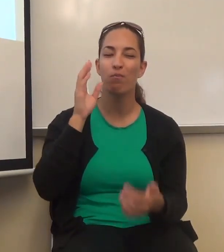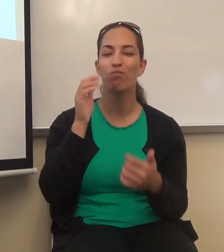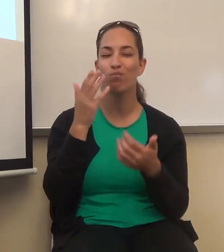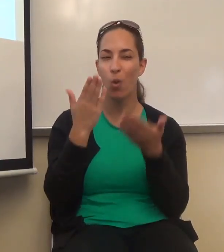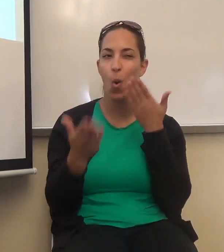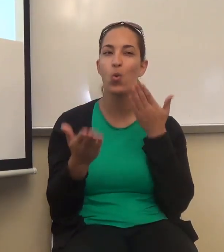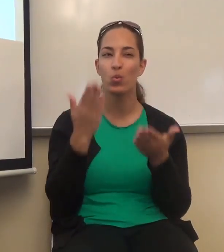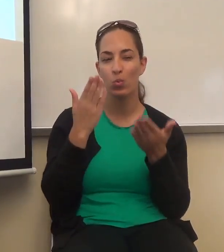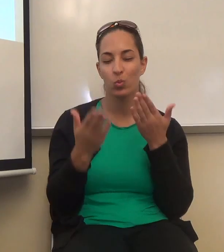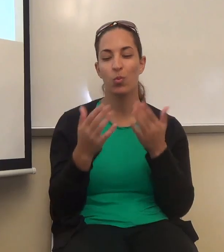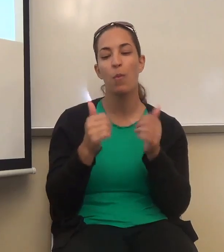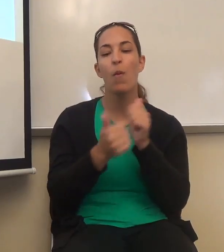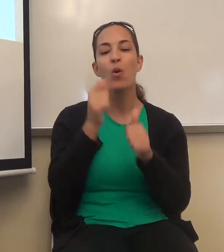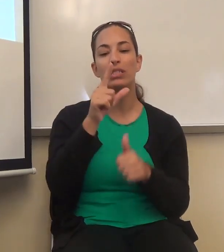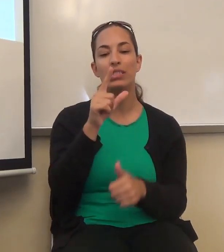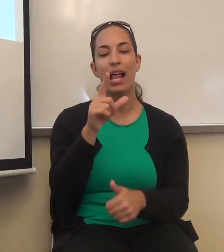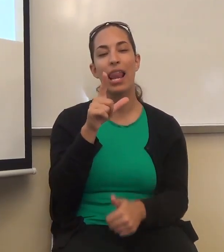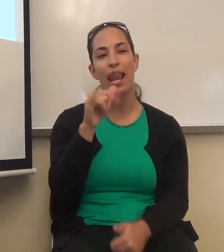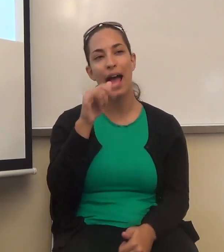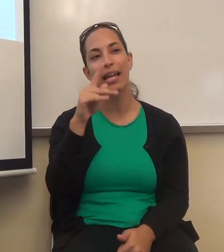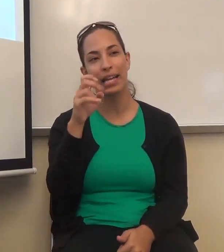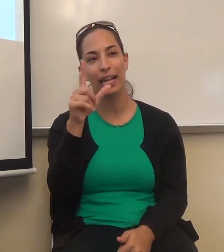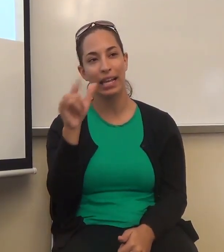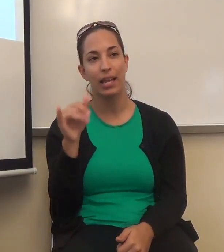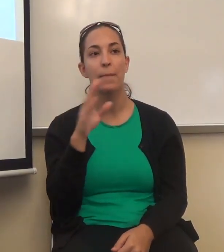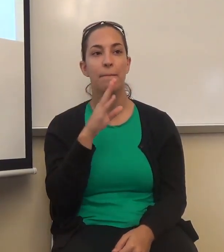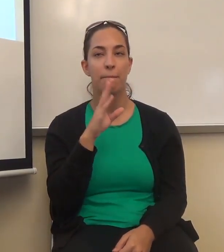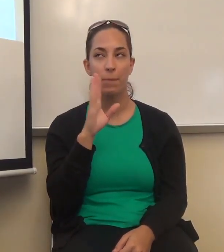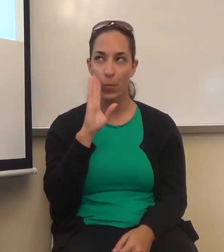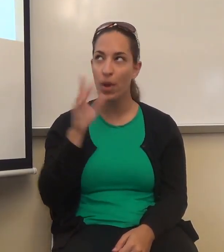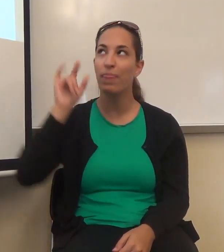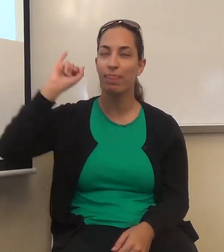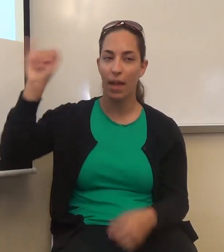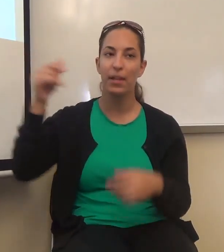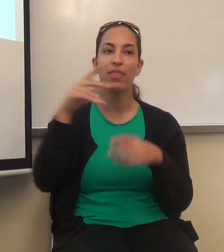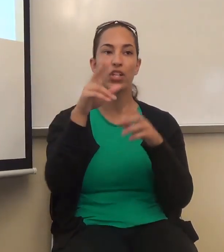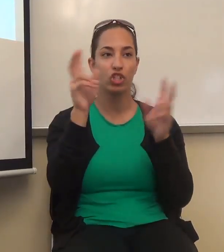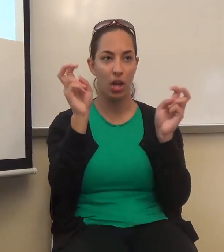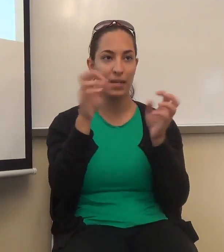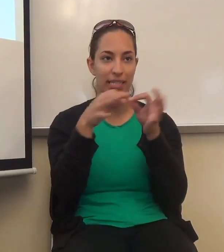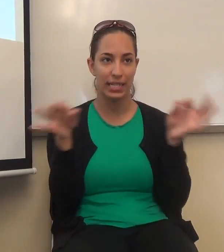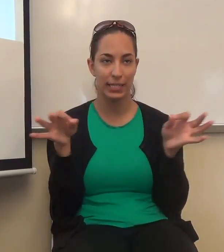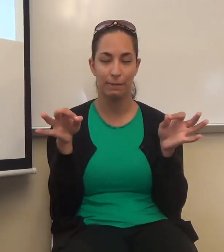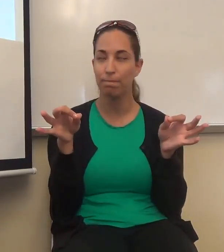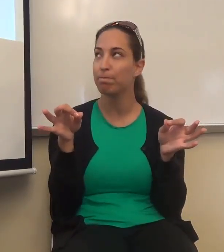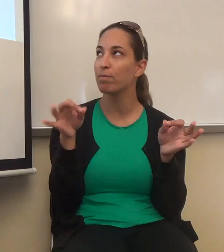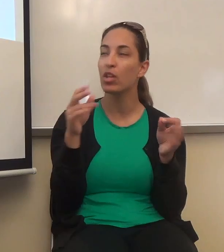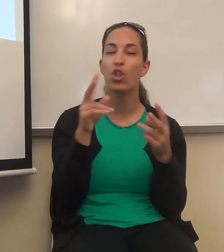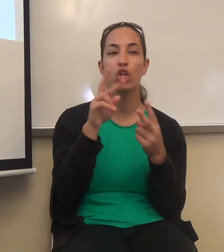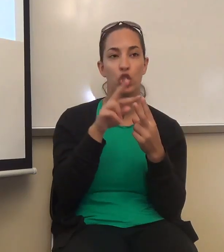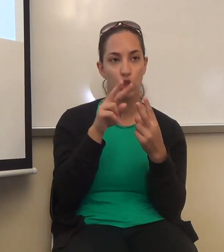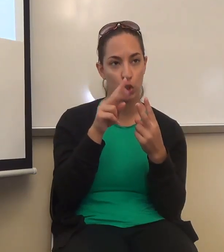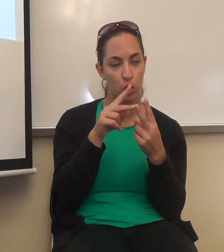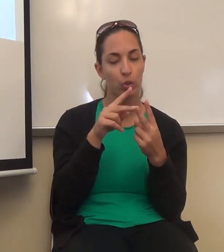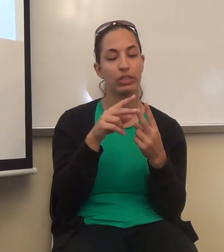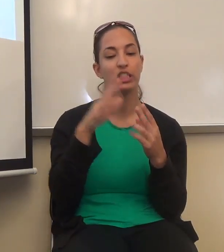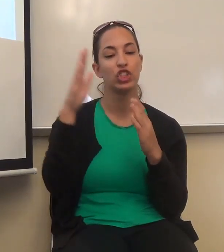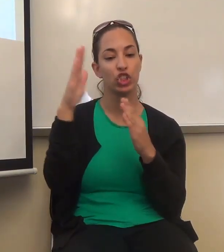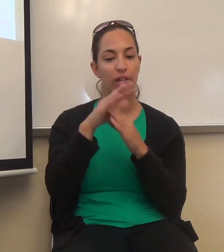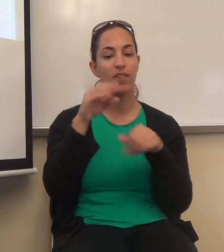okay? Marcia, there are 2 chief causes of wildlife destruction. Okay,